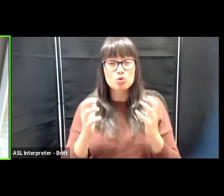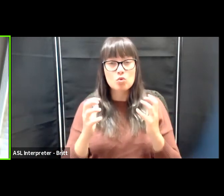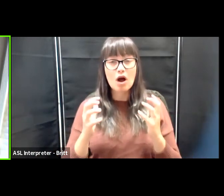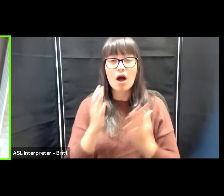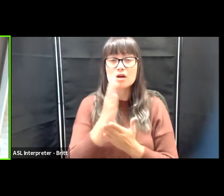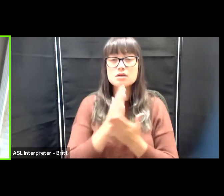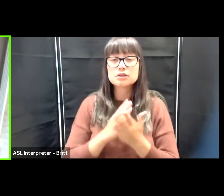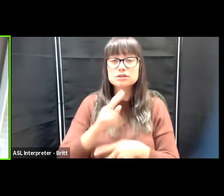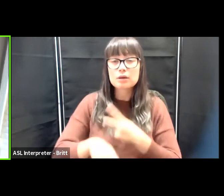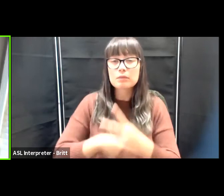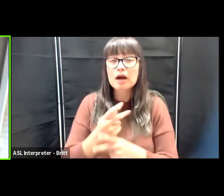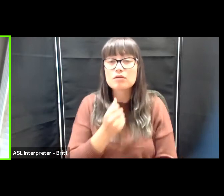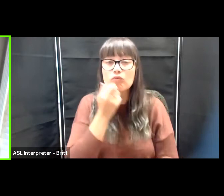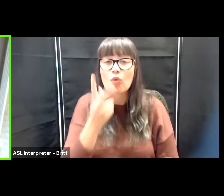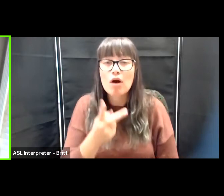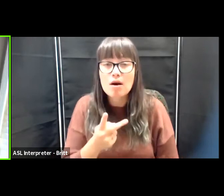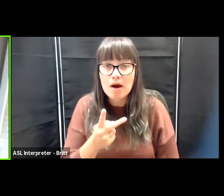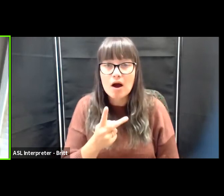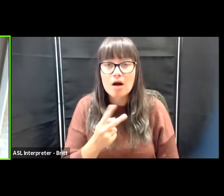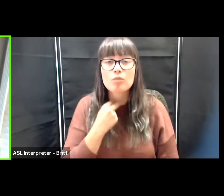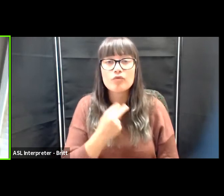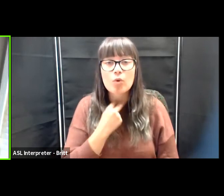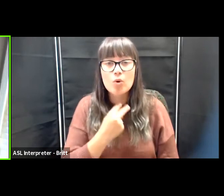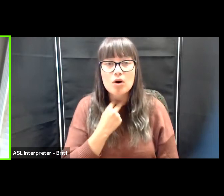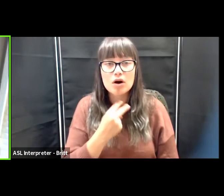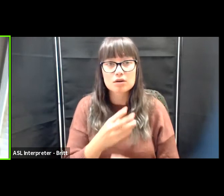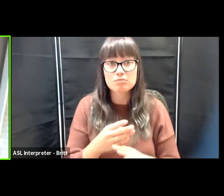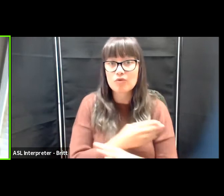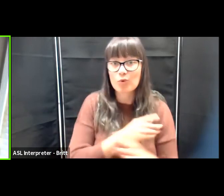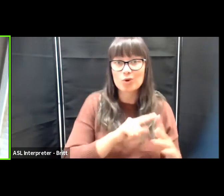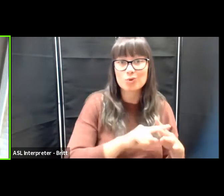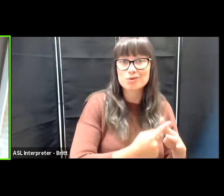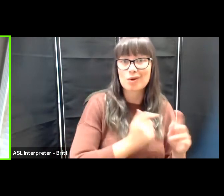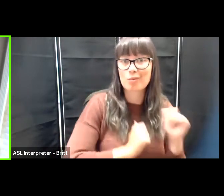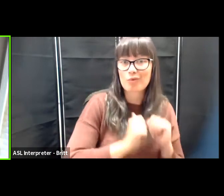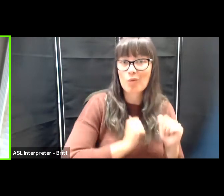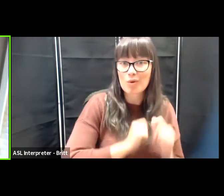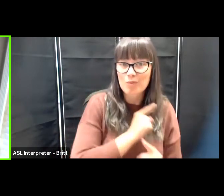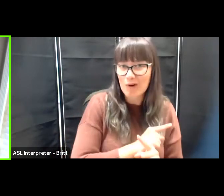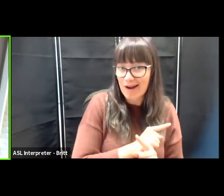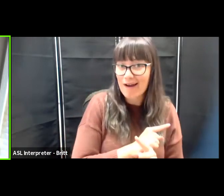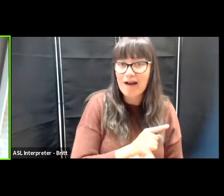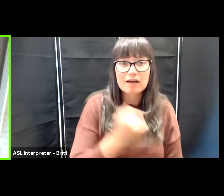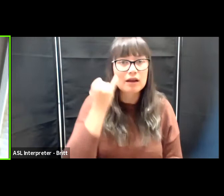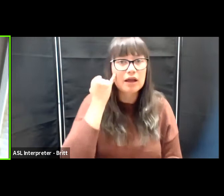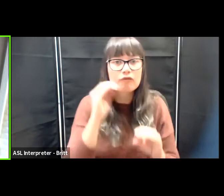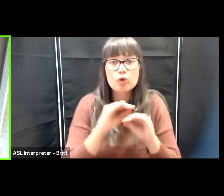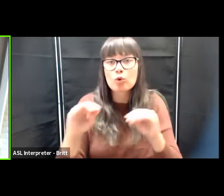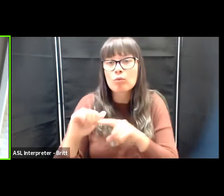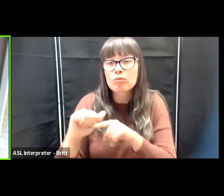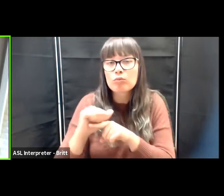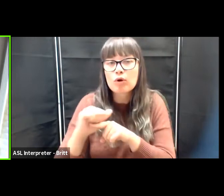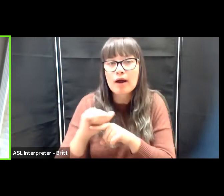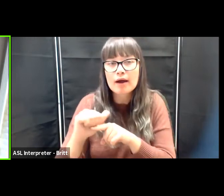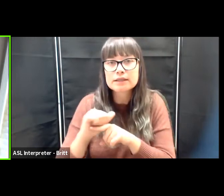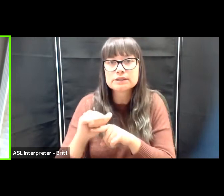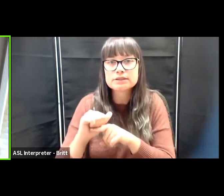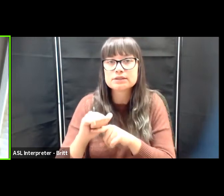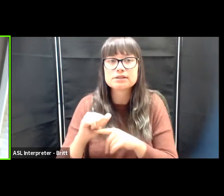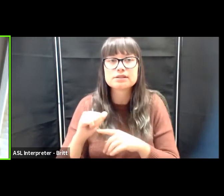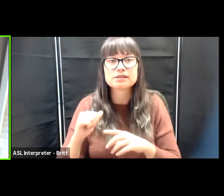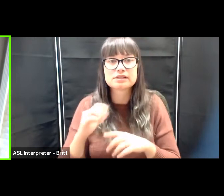Some kind of warm-up that you're doing before you perform, because if you don't have a practice life and you're